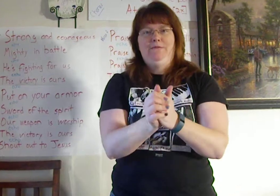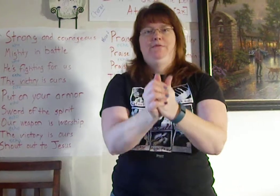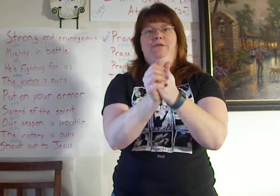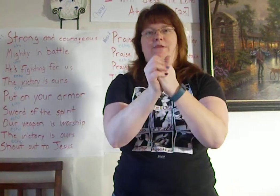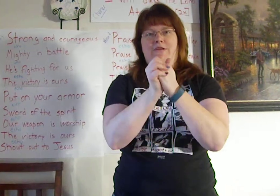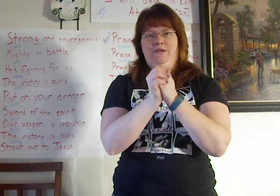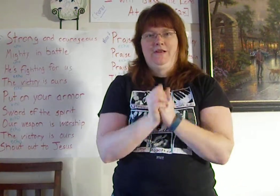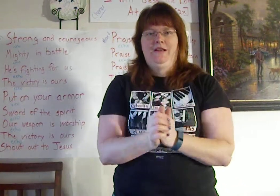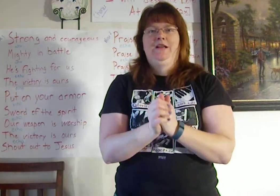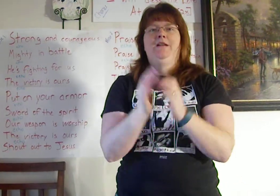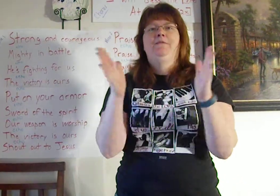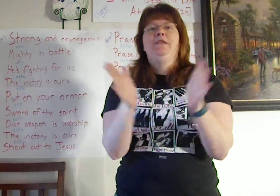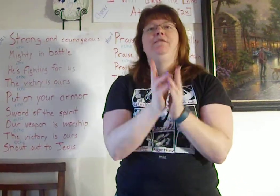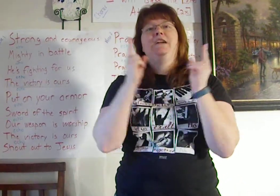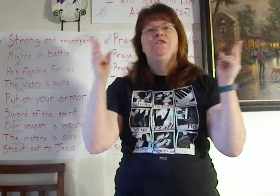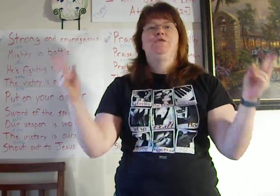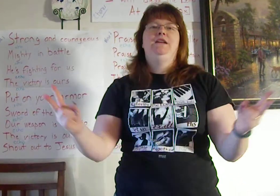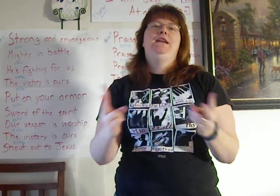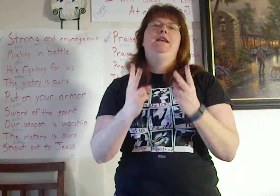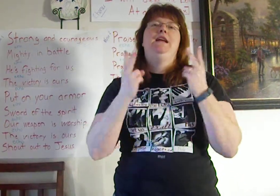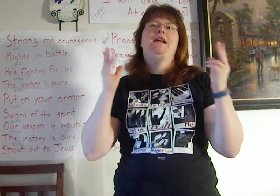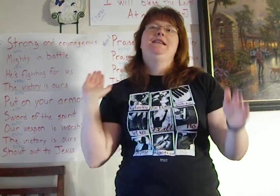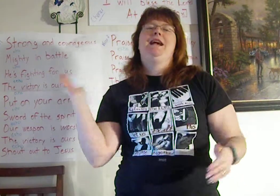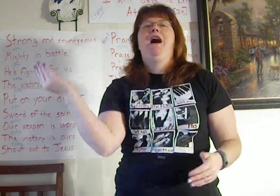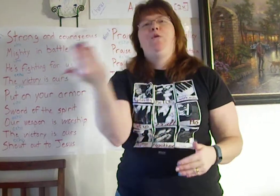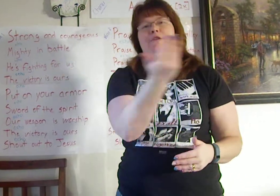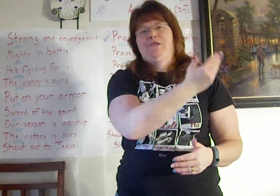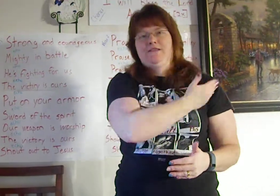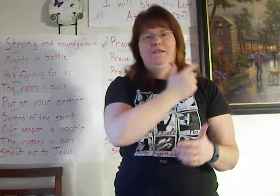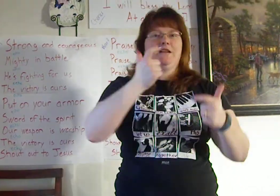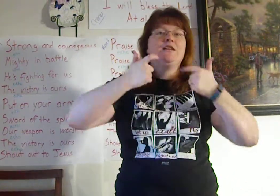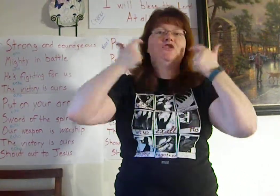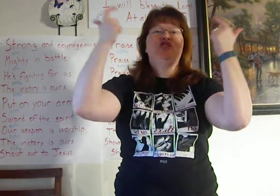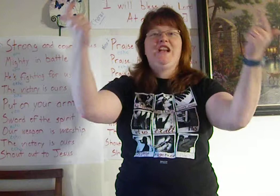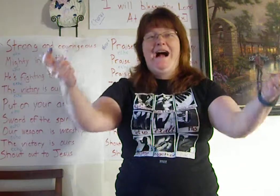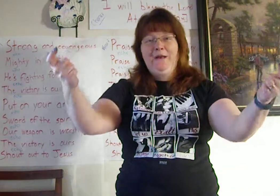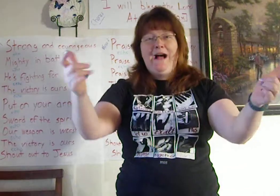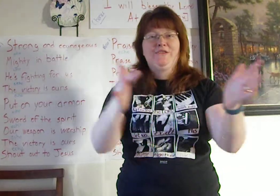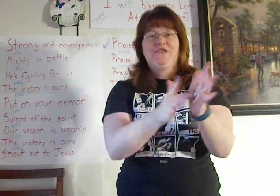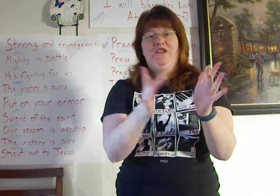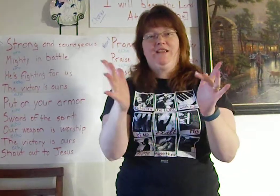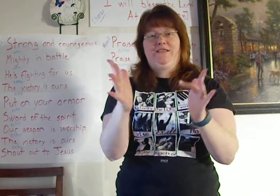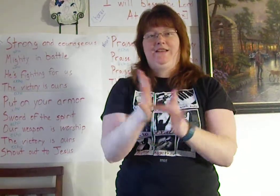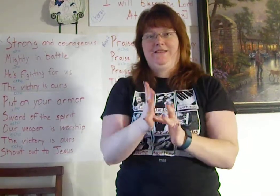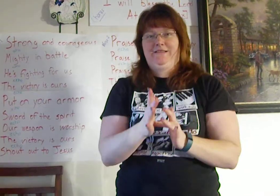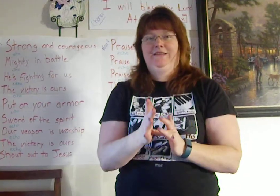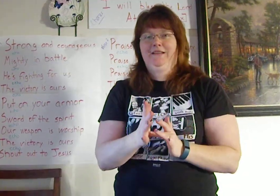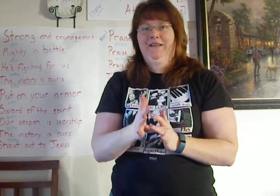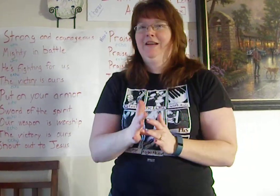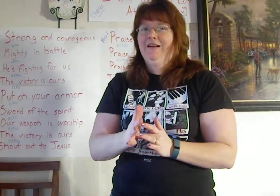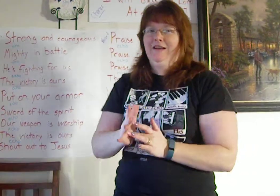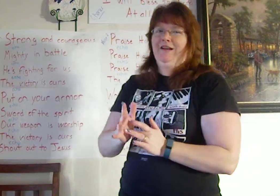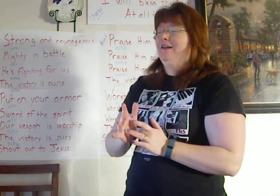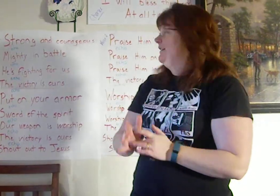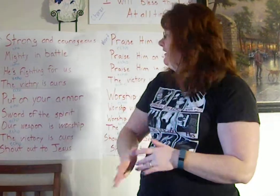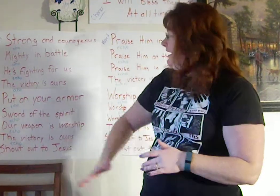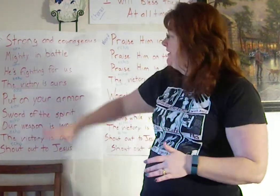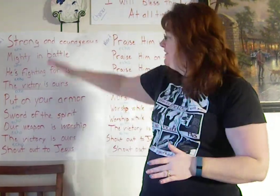worship. The victory is ours. Shout out to Jesus. Now let's